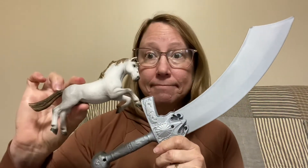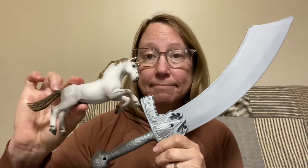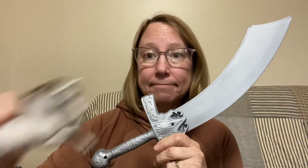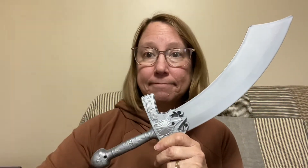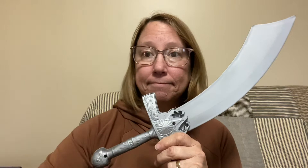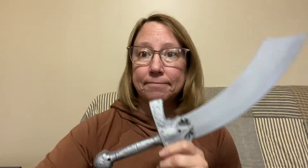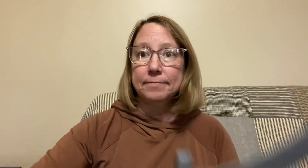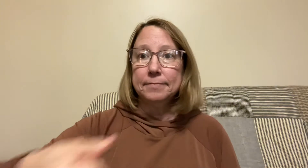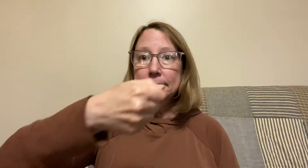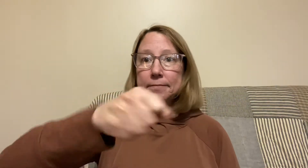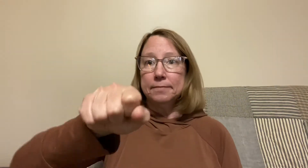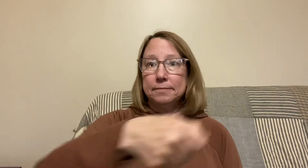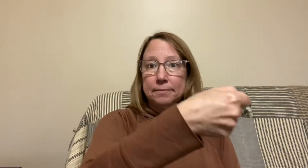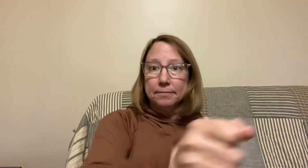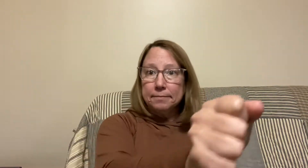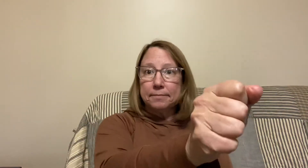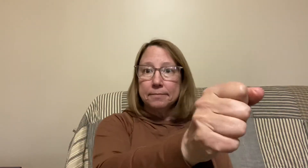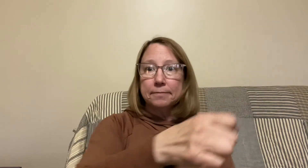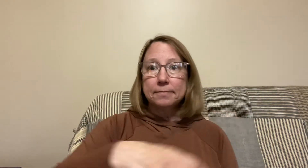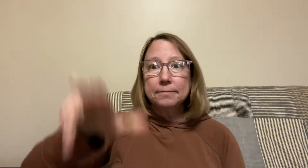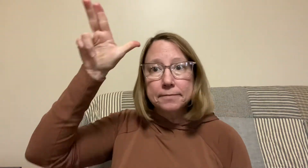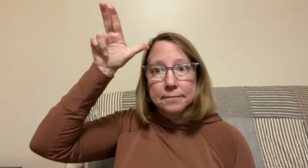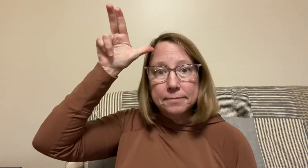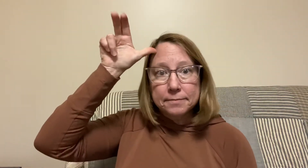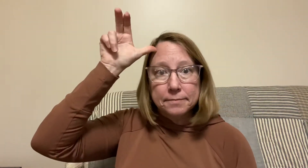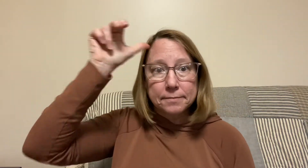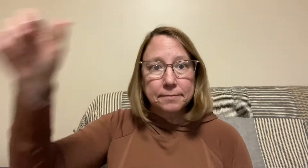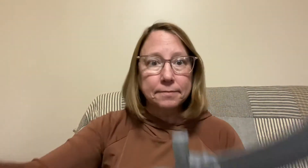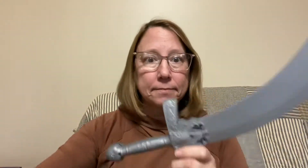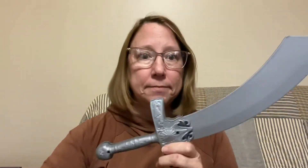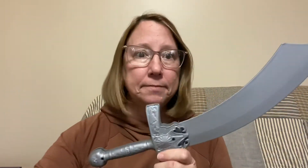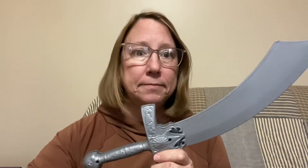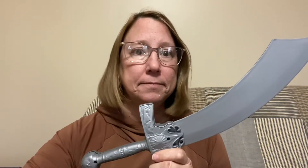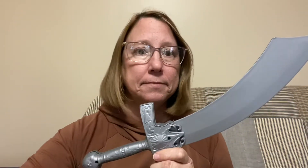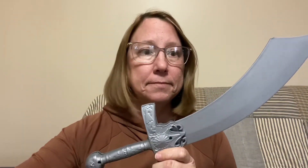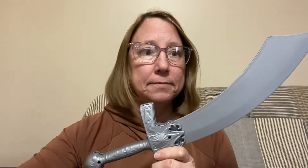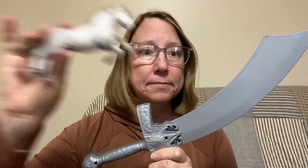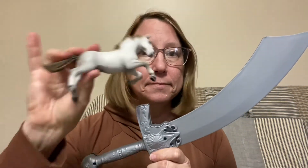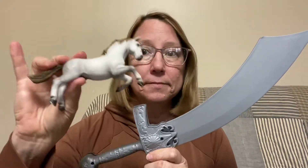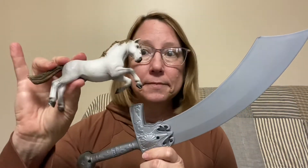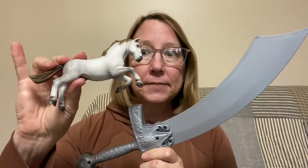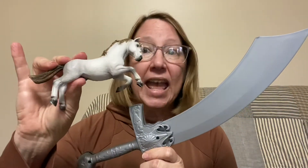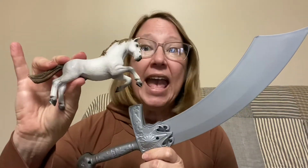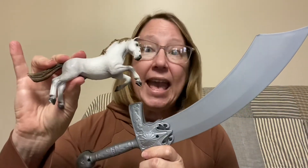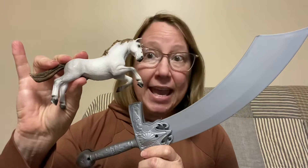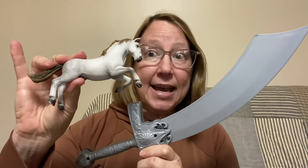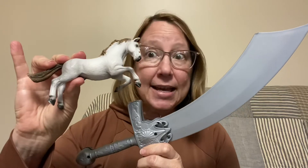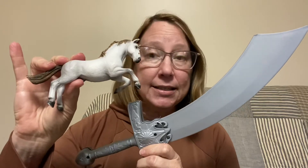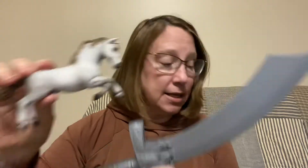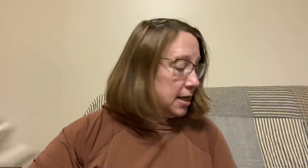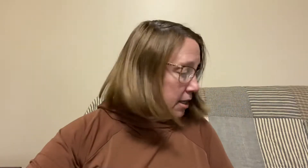the leader agreed to allow Joan to speak. And